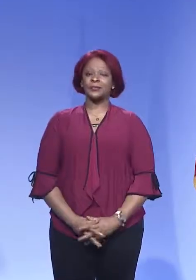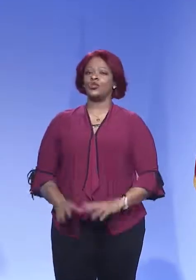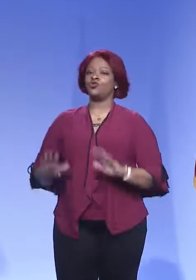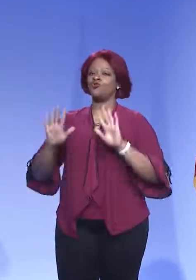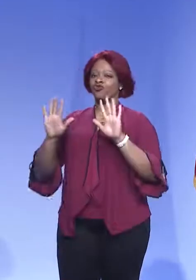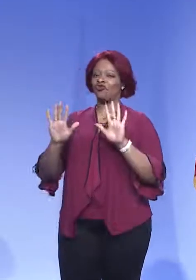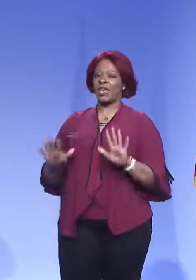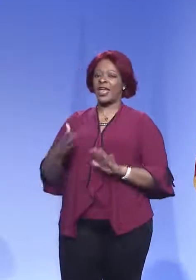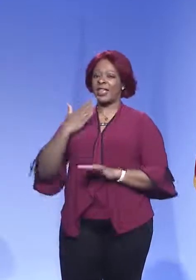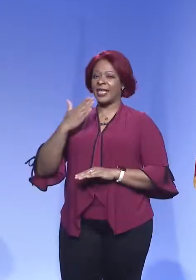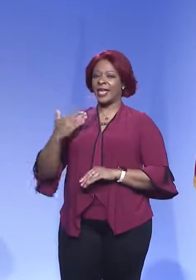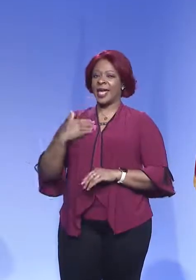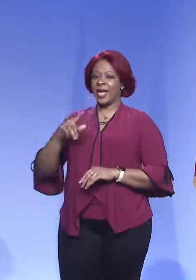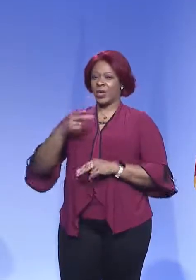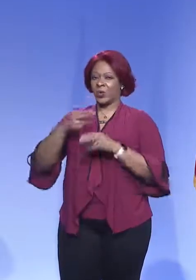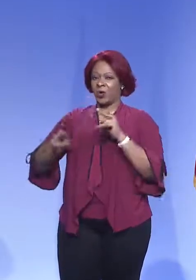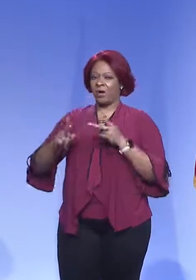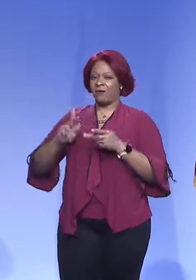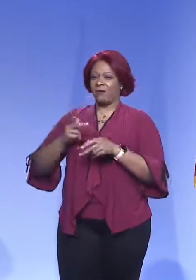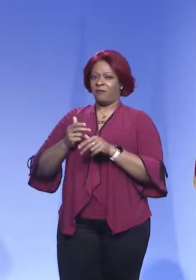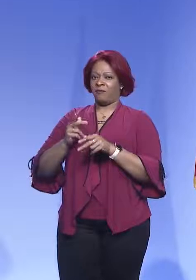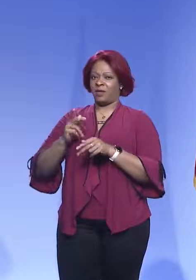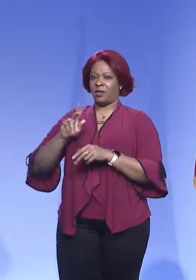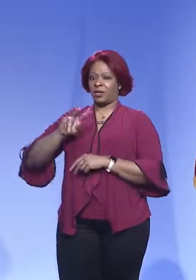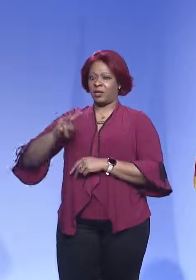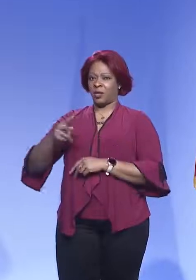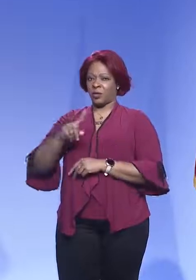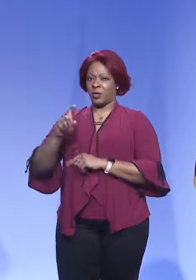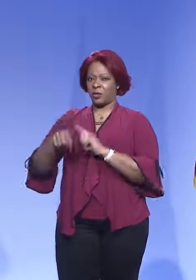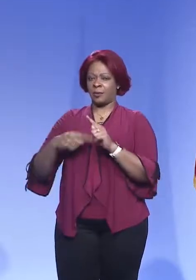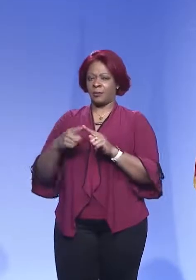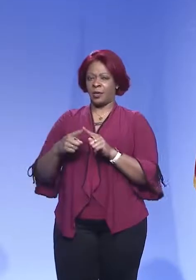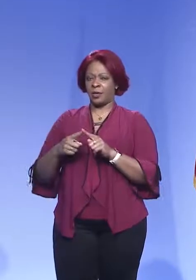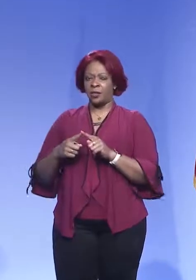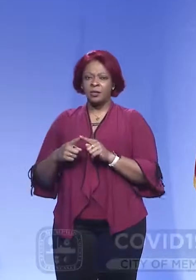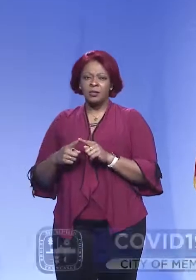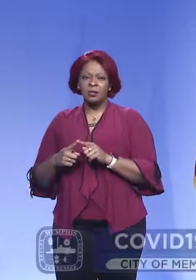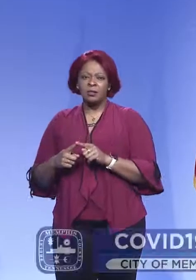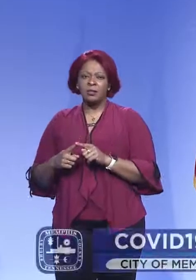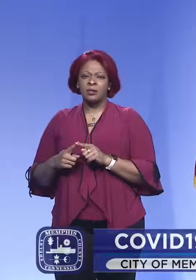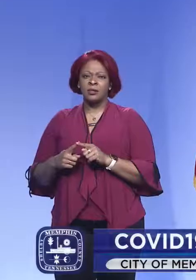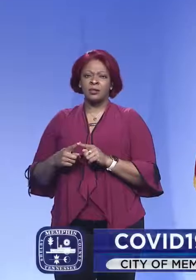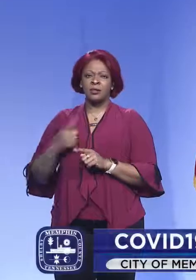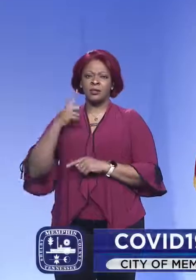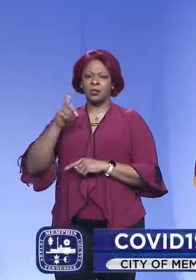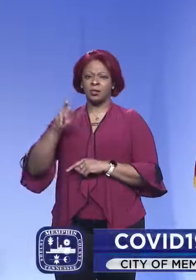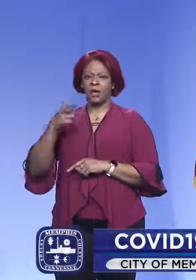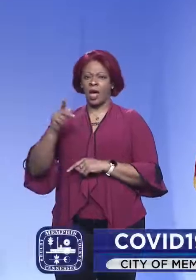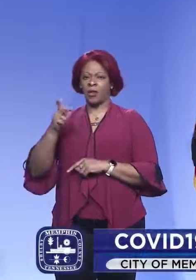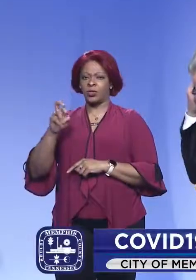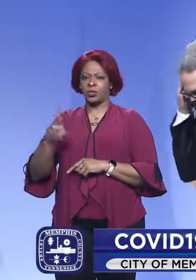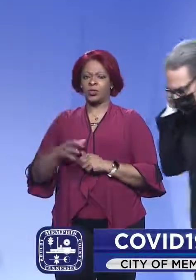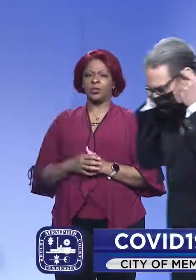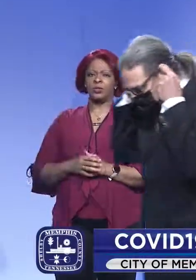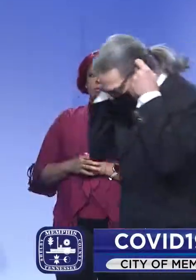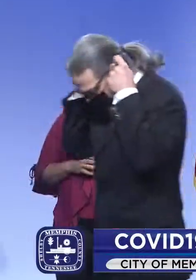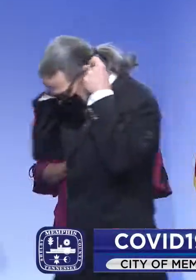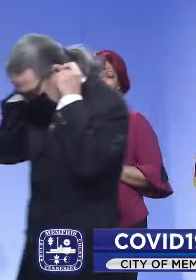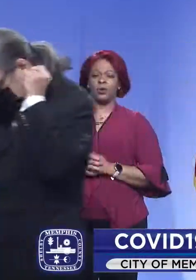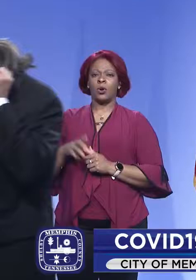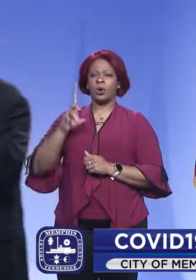Great, thank you. And I have a quick follow-up question about the UK variant for either Dr. Haushalter or Dr.